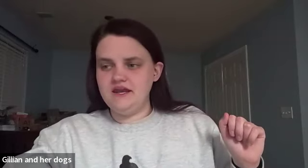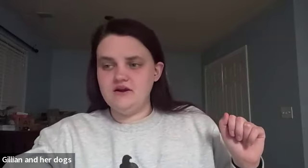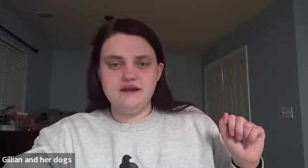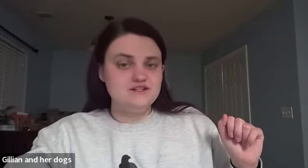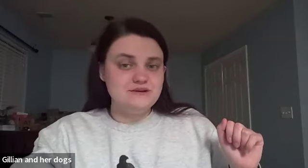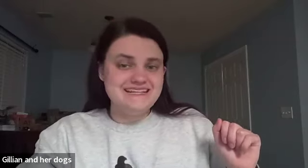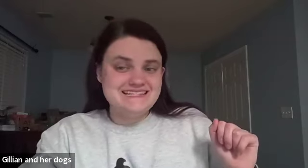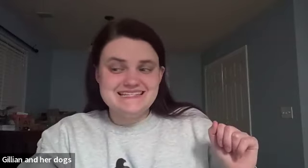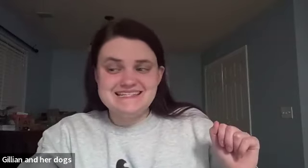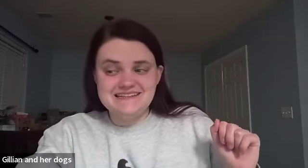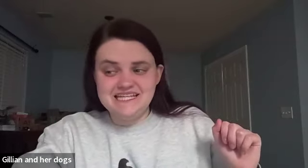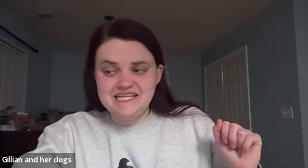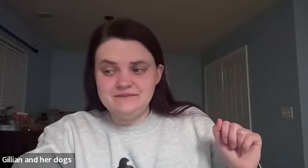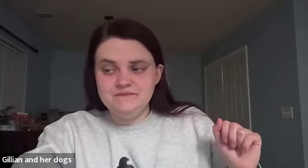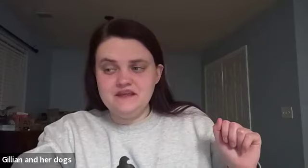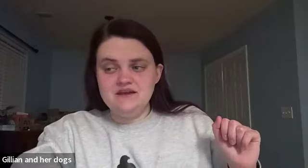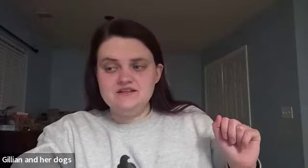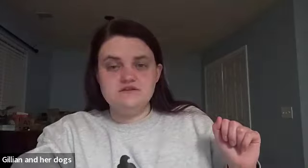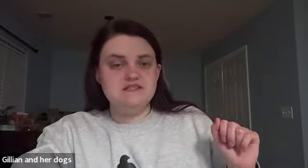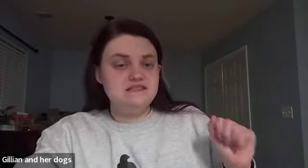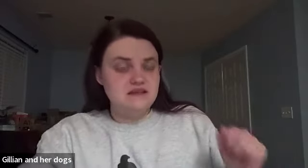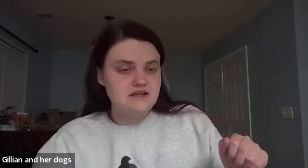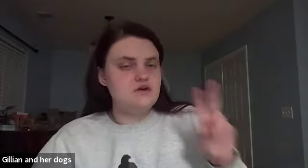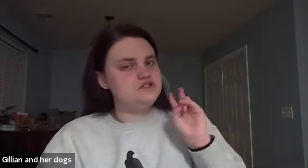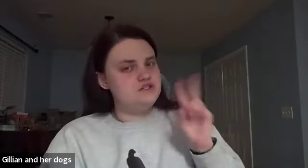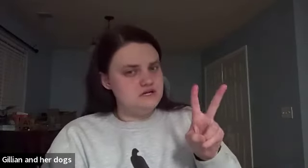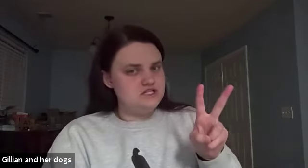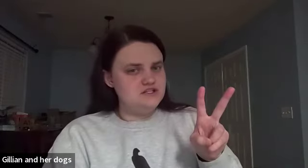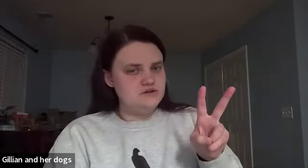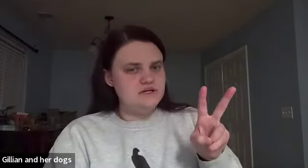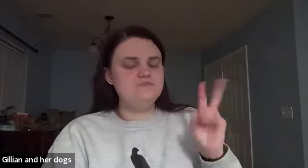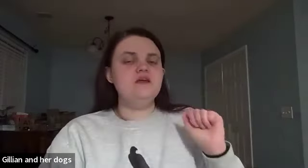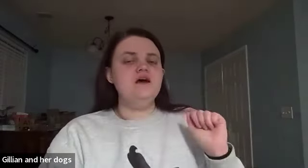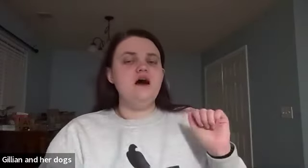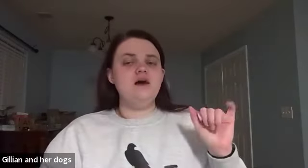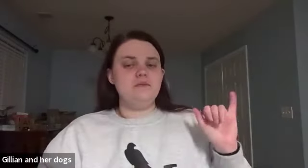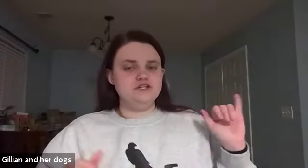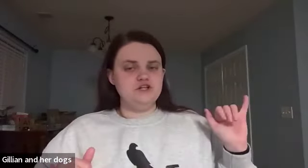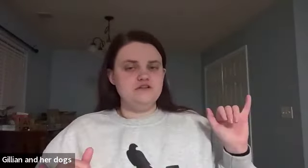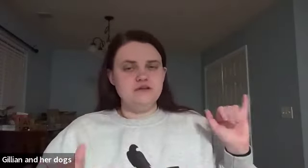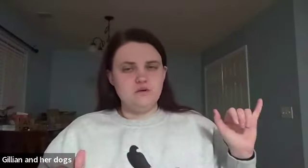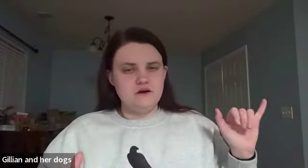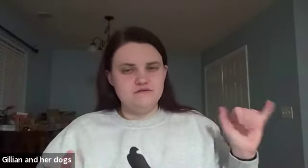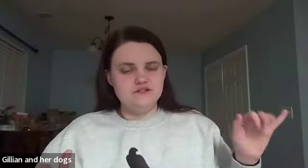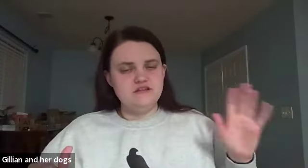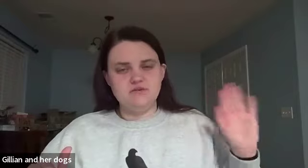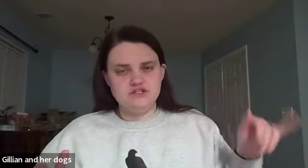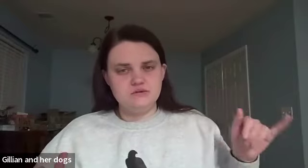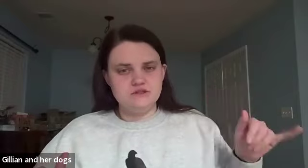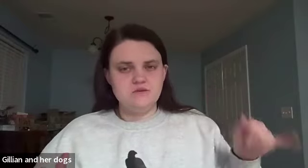Then our next one is silly. So silly, there are two ways you can do it. I'm going to show you the bigger one first, and then we'll start with the